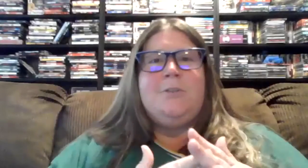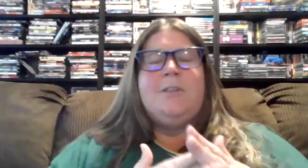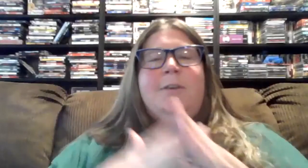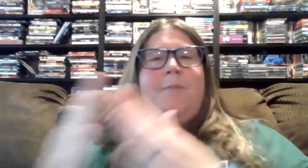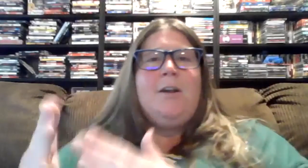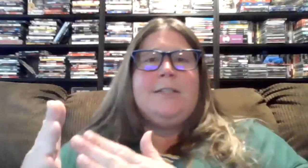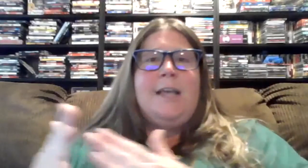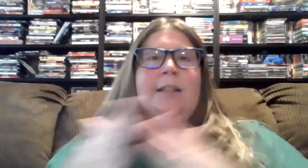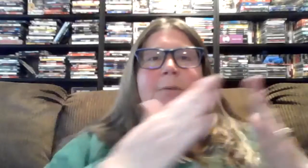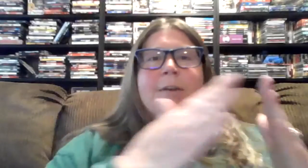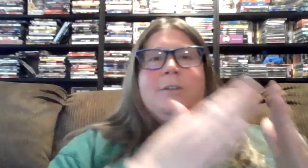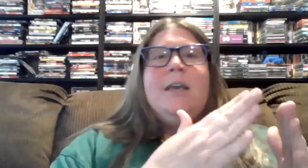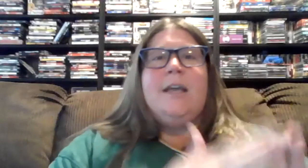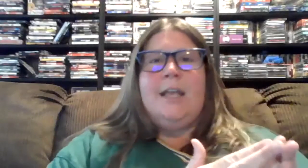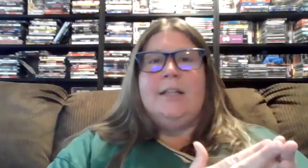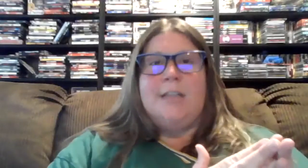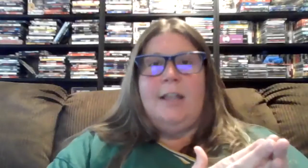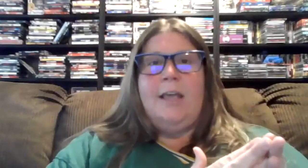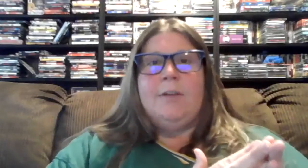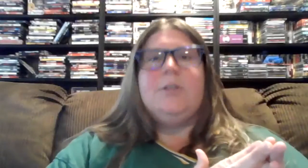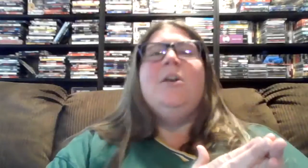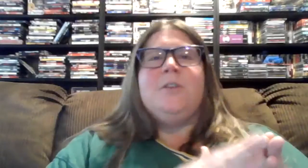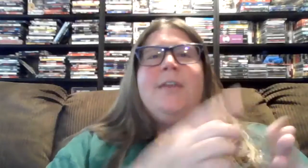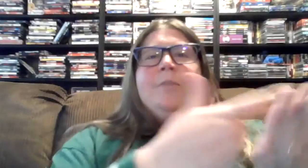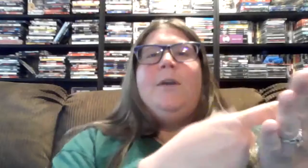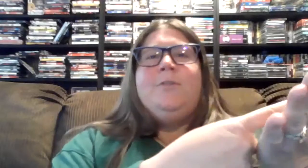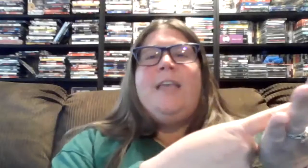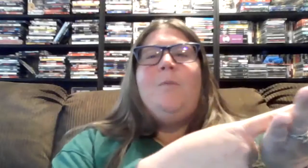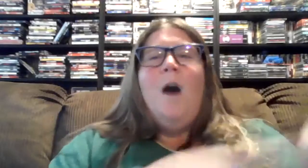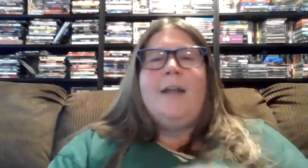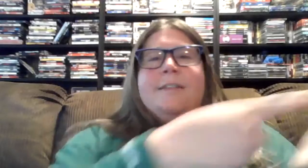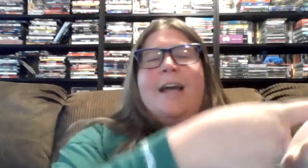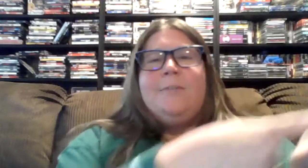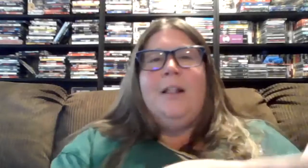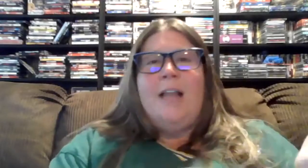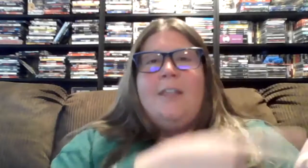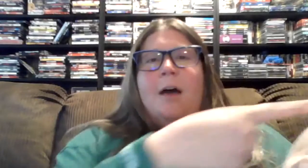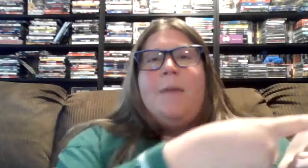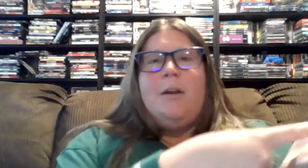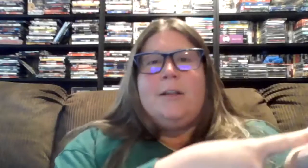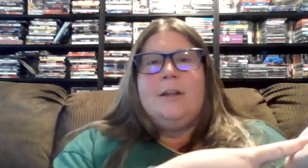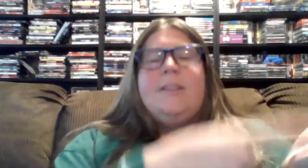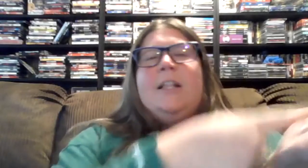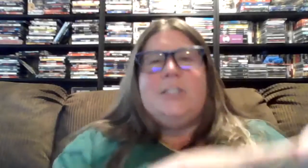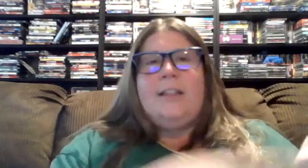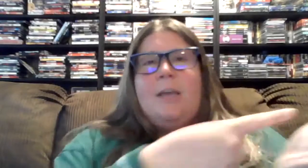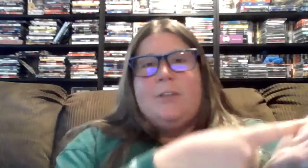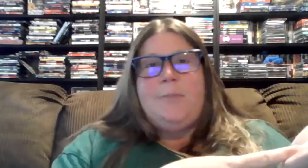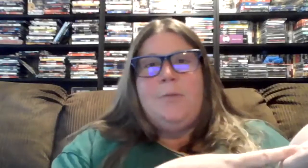between American Sign Language and English Sign Language. So that's when you say what, that's what a lot of the Americans or the English Sign Language people will